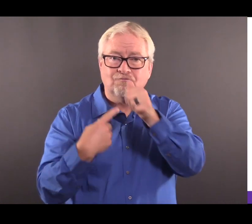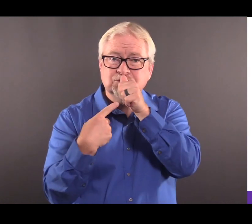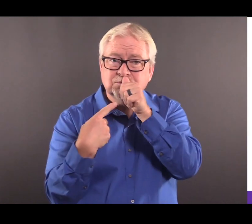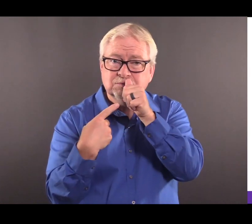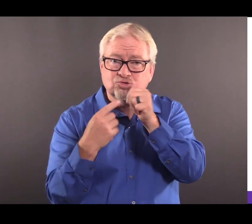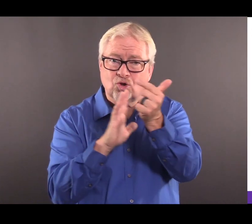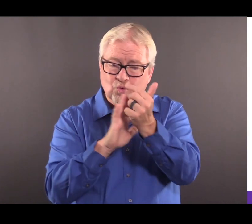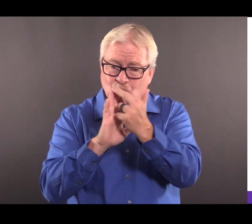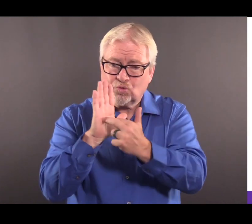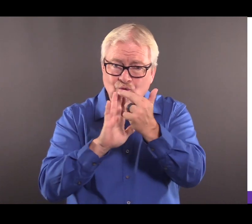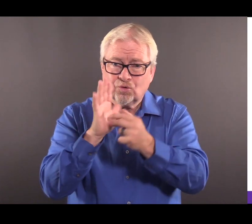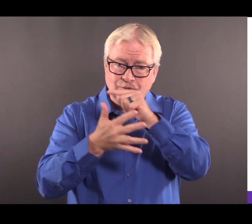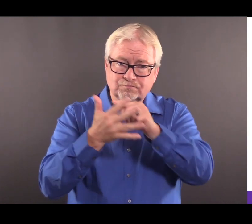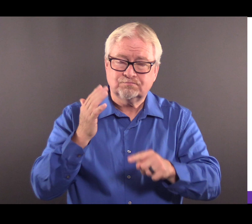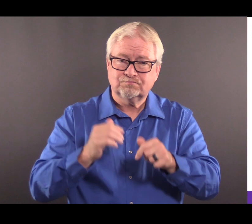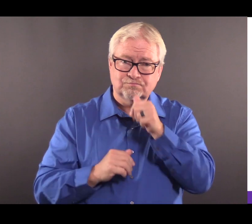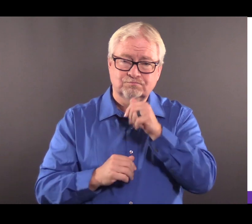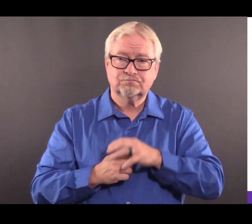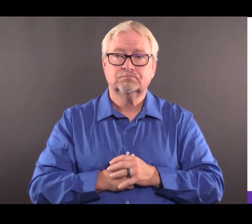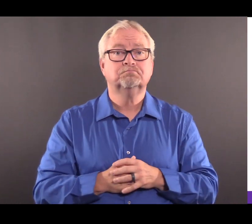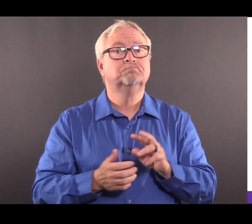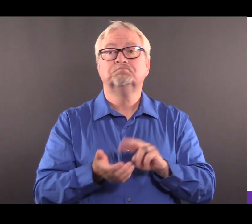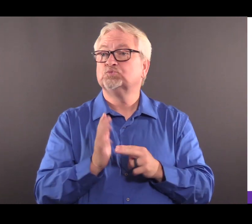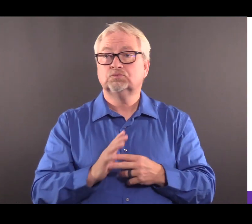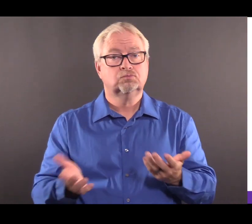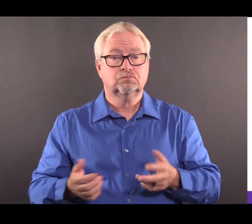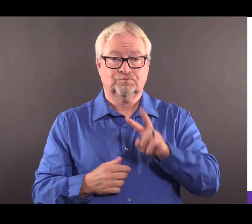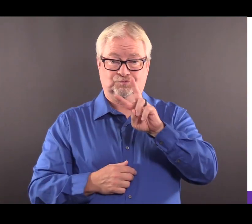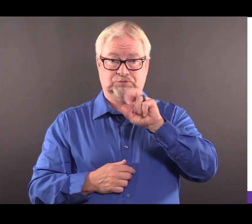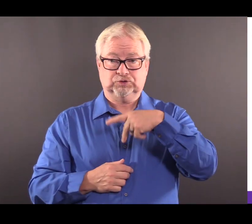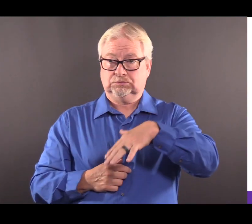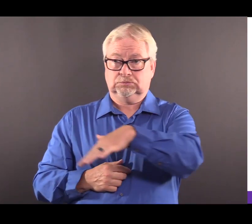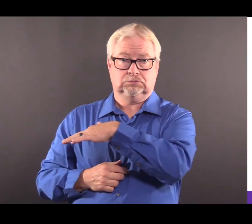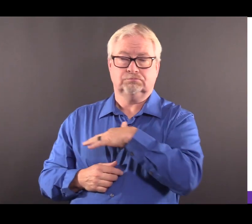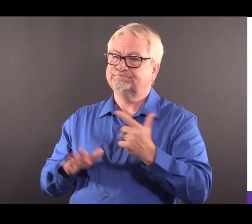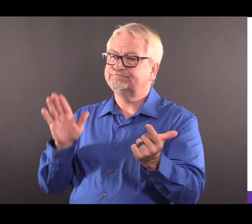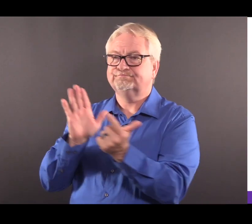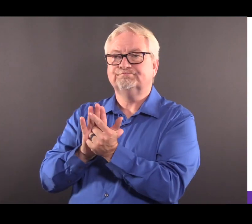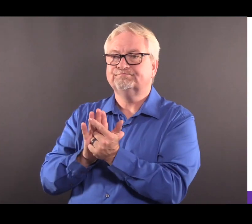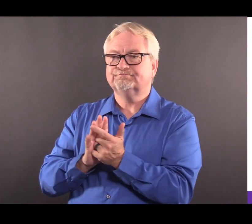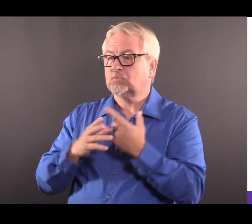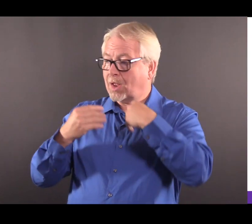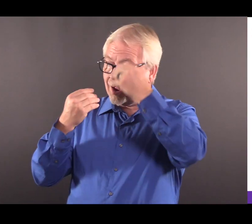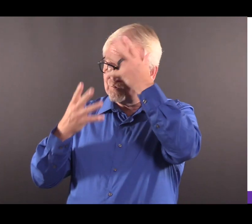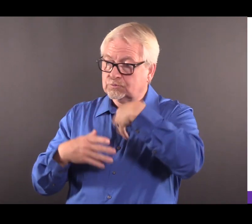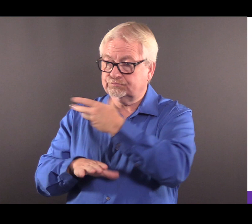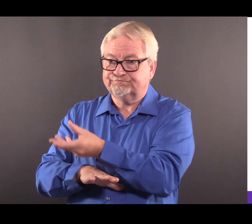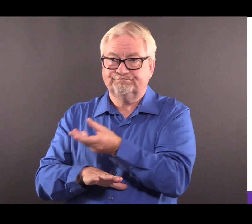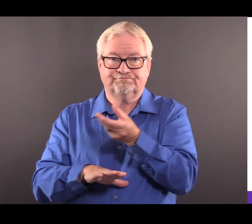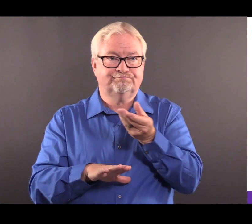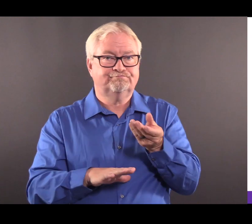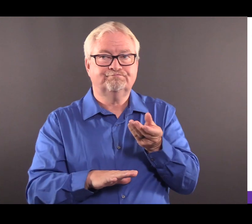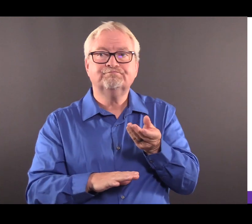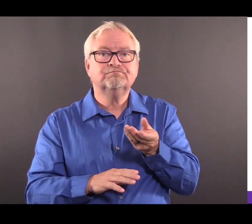to adhere to these confidentiality standards. This means that VSPs are prohibited